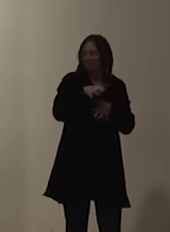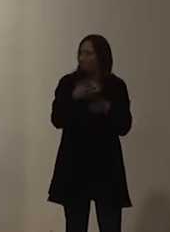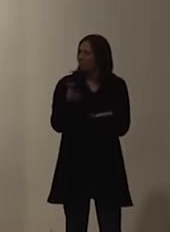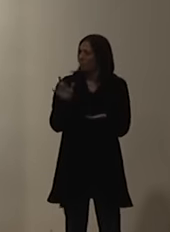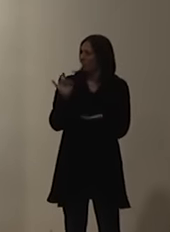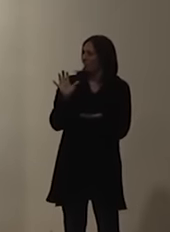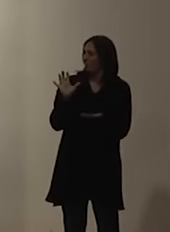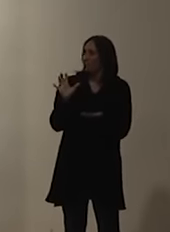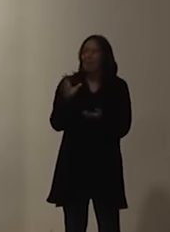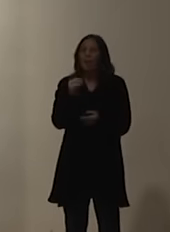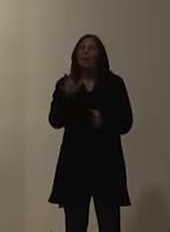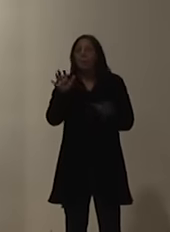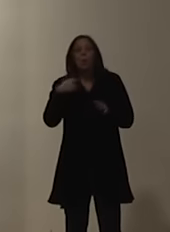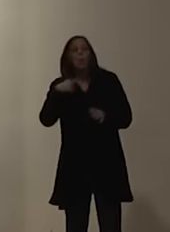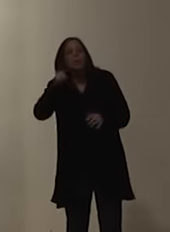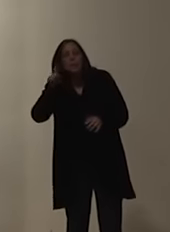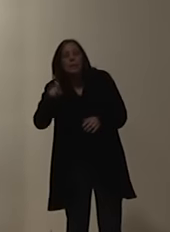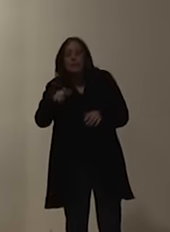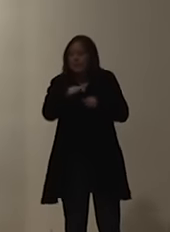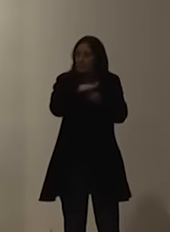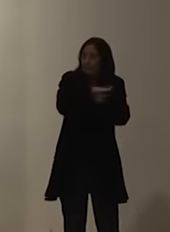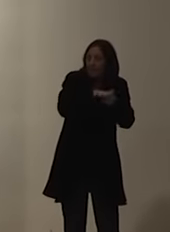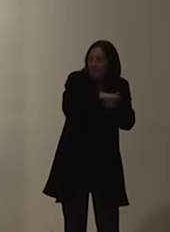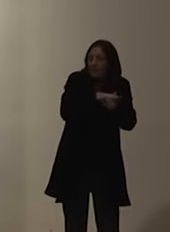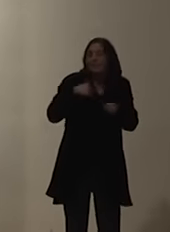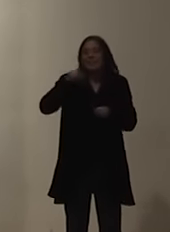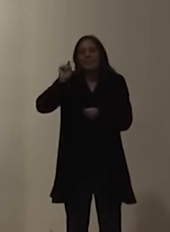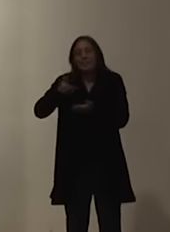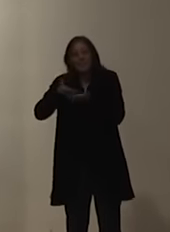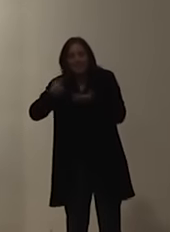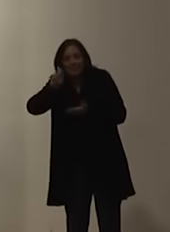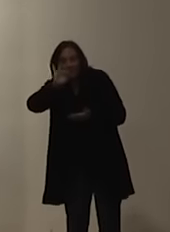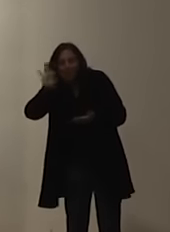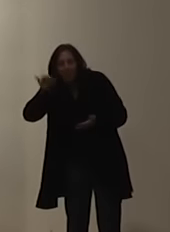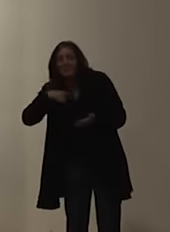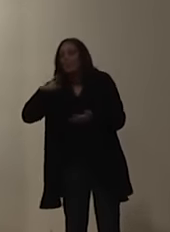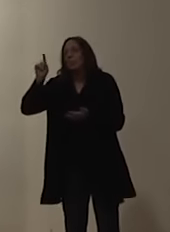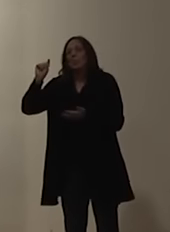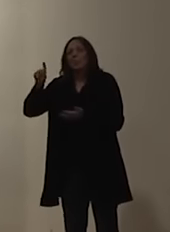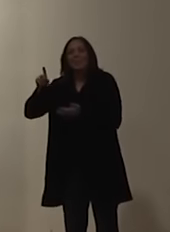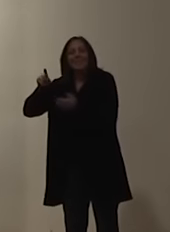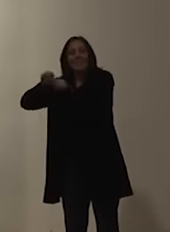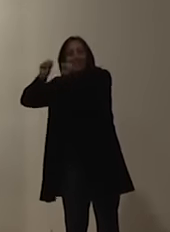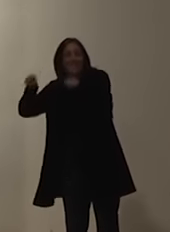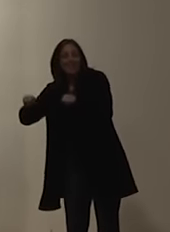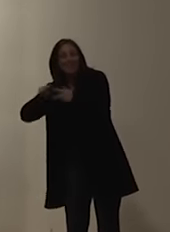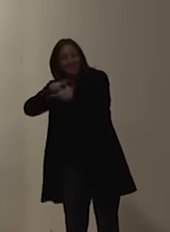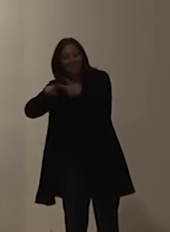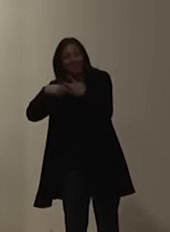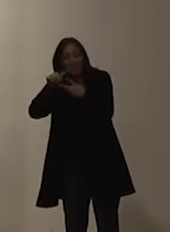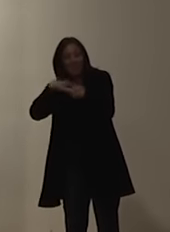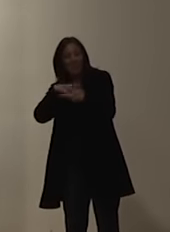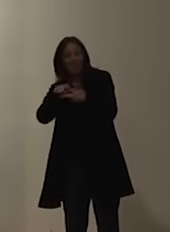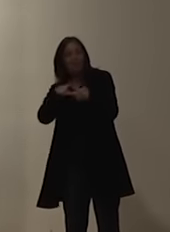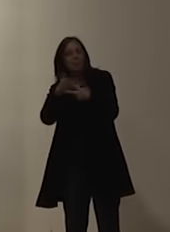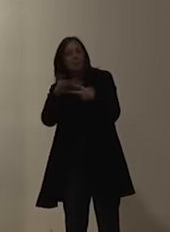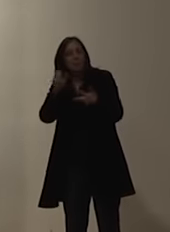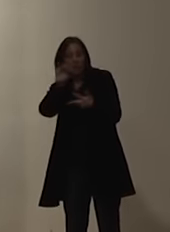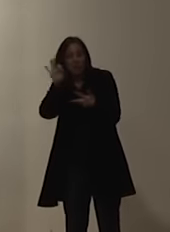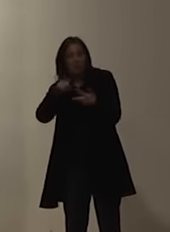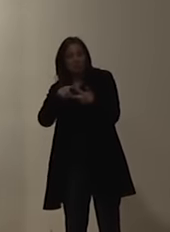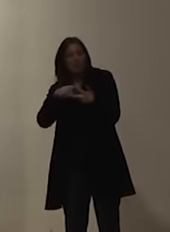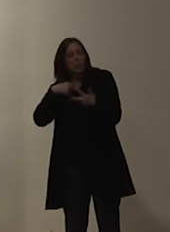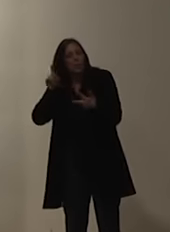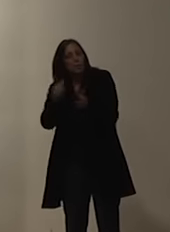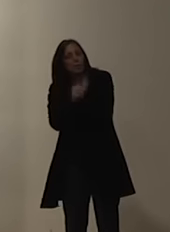know, the stuff is we didn't have back then, and still really don't have, specific treatment, right? An antiviral that we know